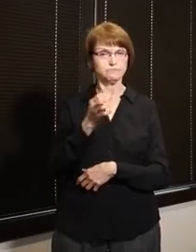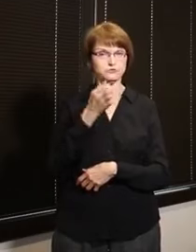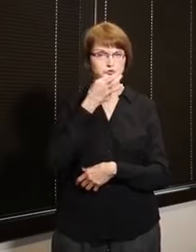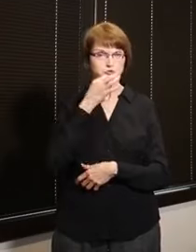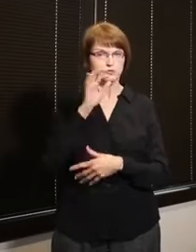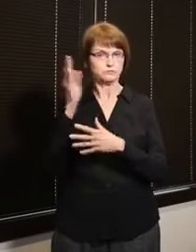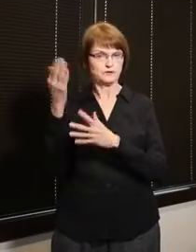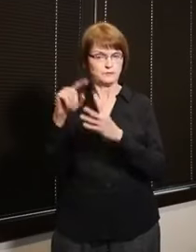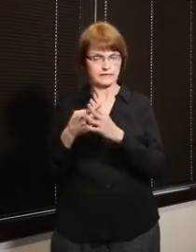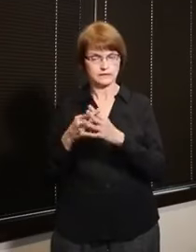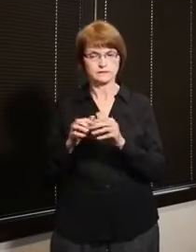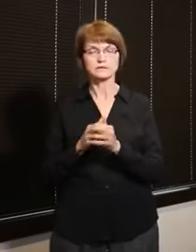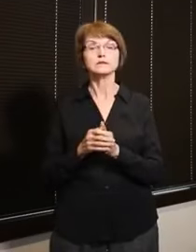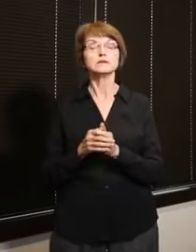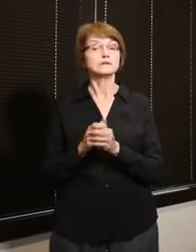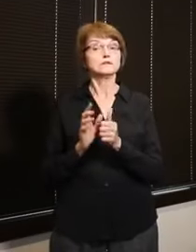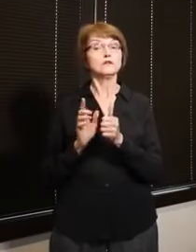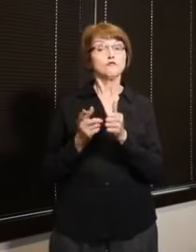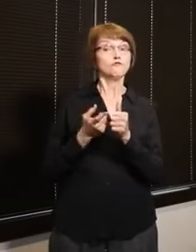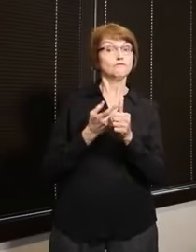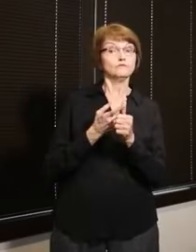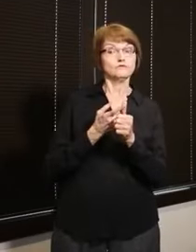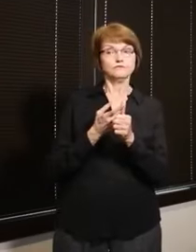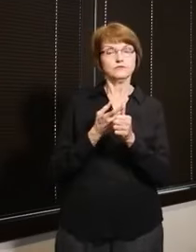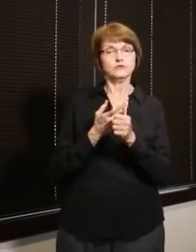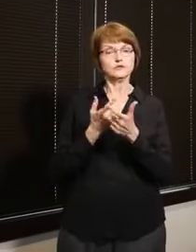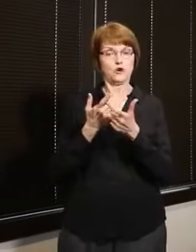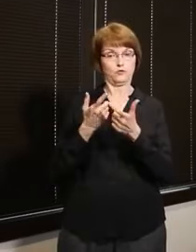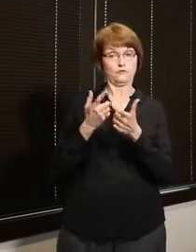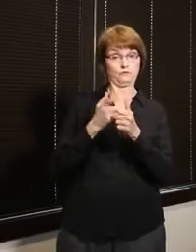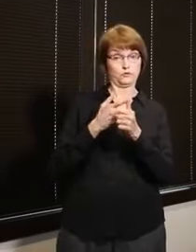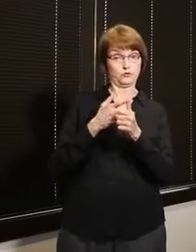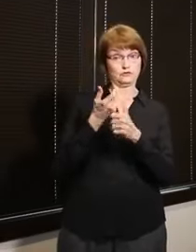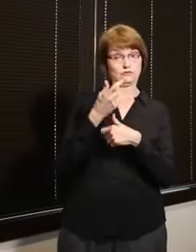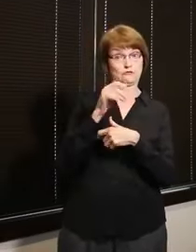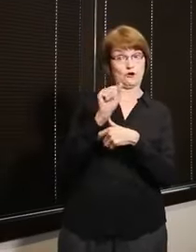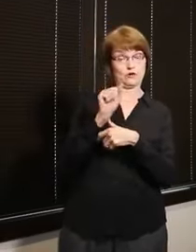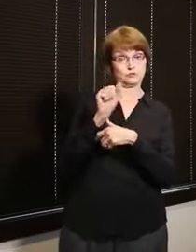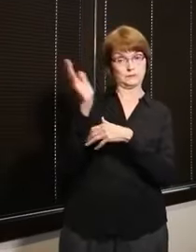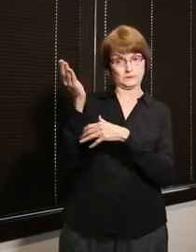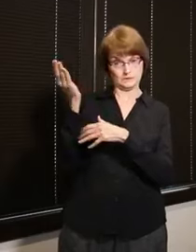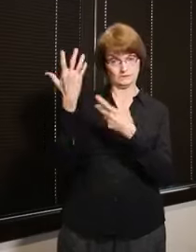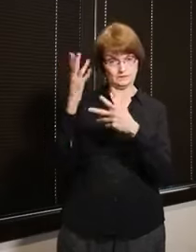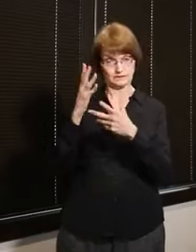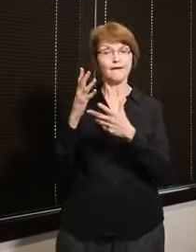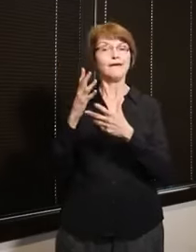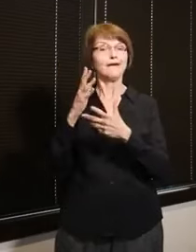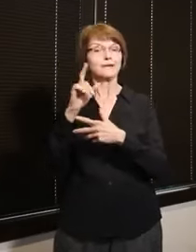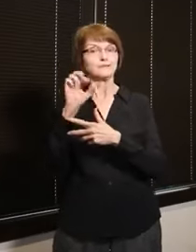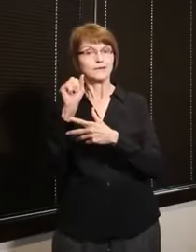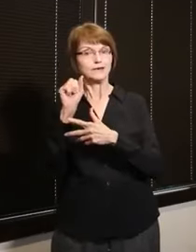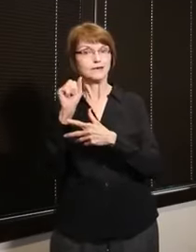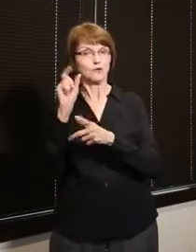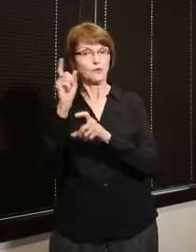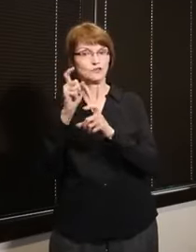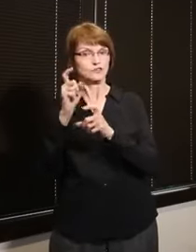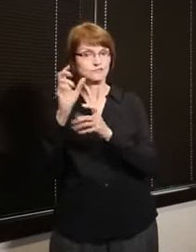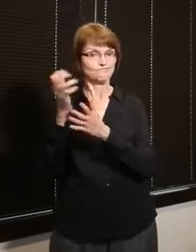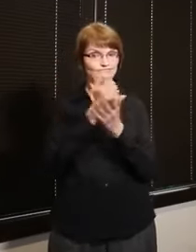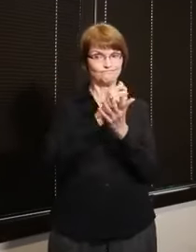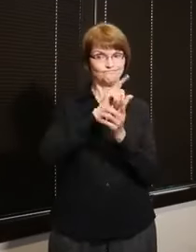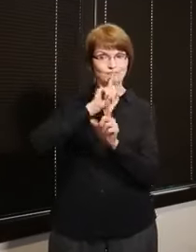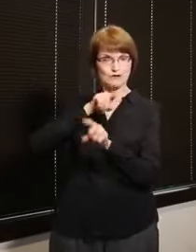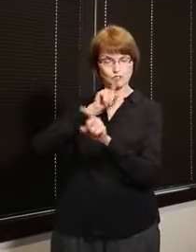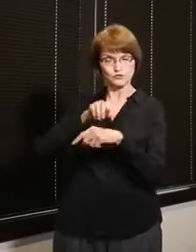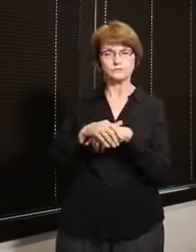shortly. Dr. Garza will take questions that have been submitted by members of the media after he makes brief remarks. Reporters